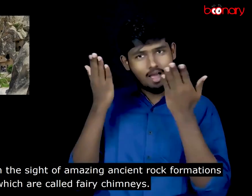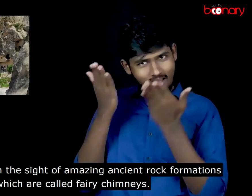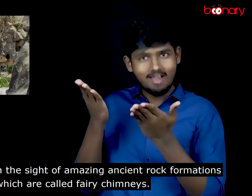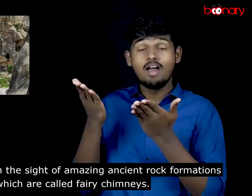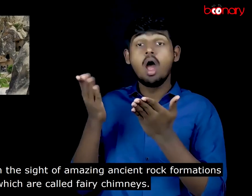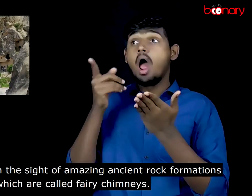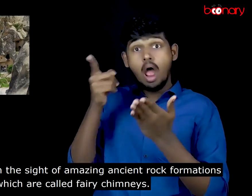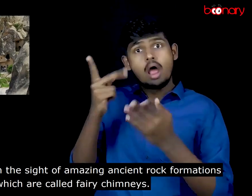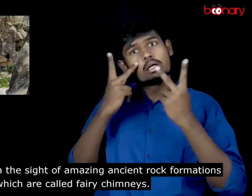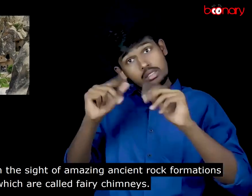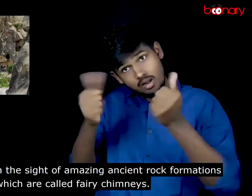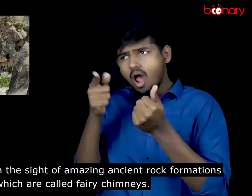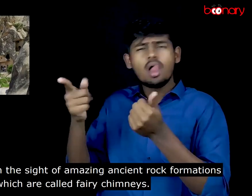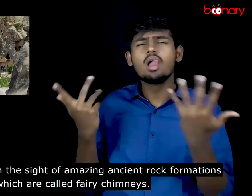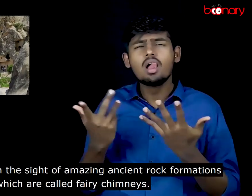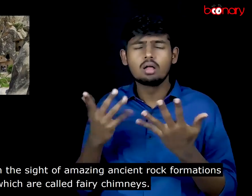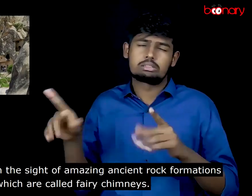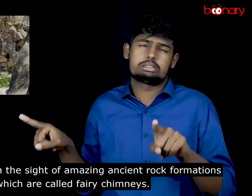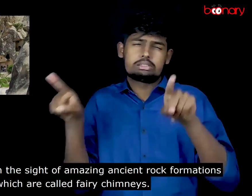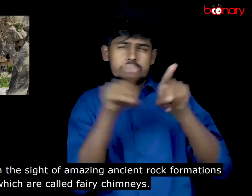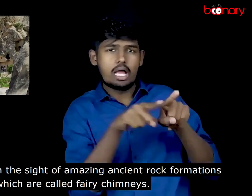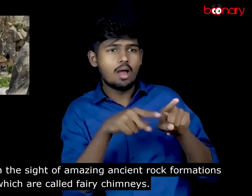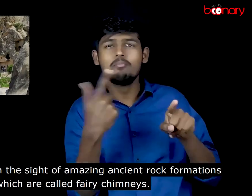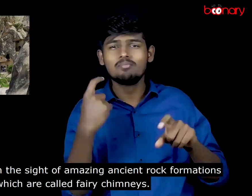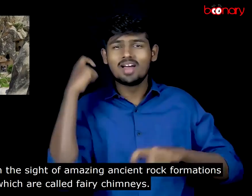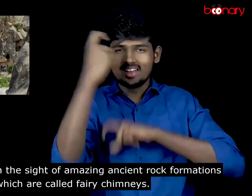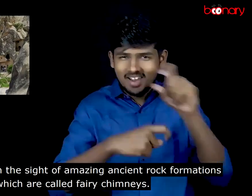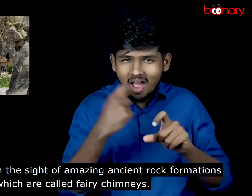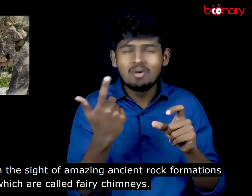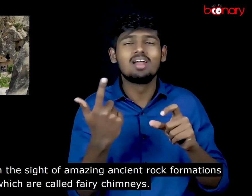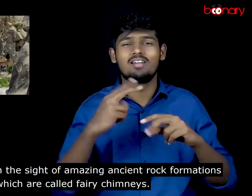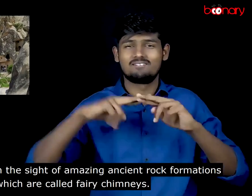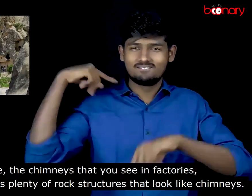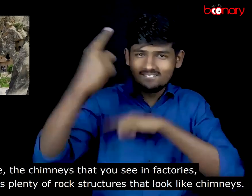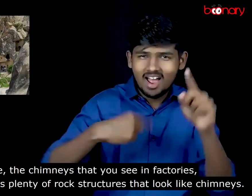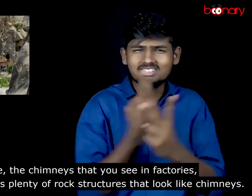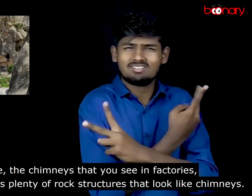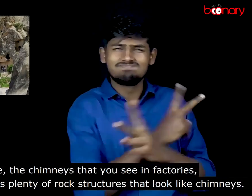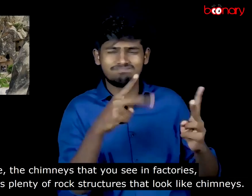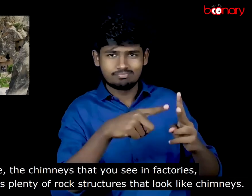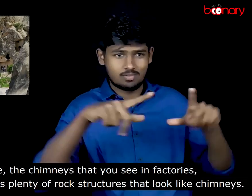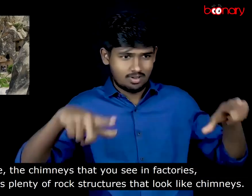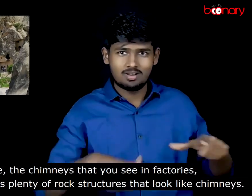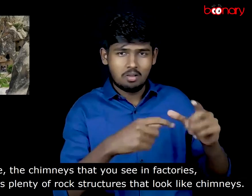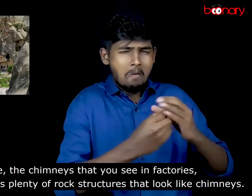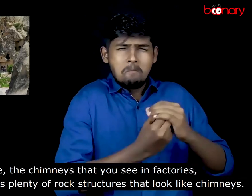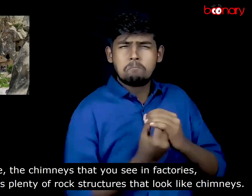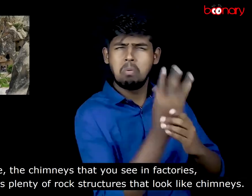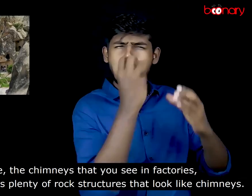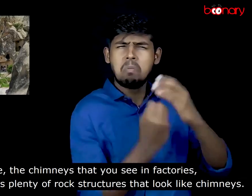of amazing ancient rock formations which are called fairy chimneys. For instance, the chimneys that you see in